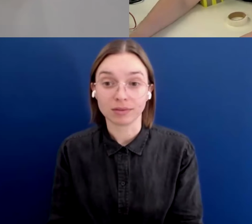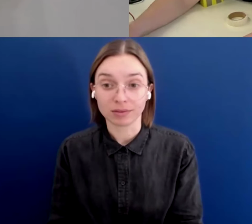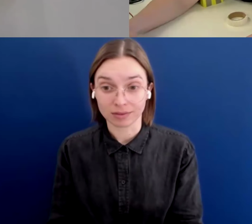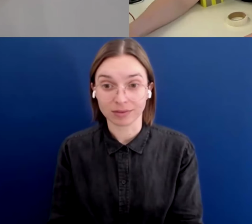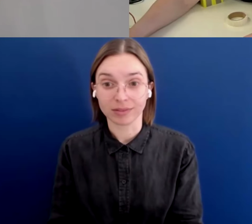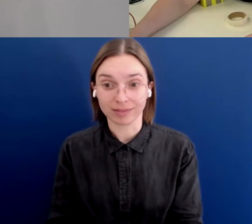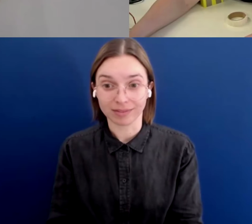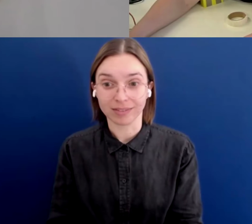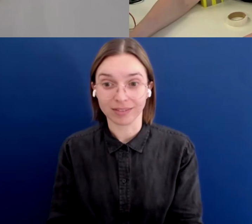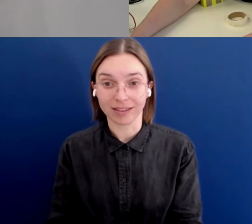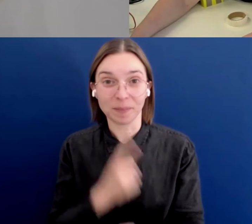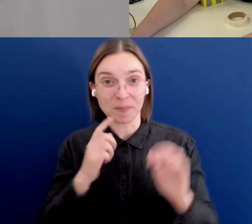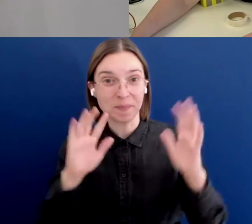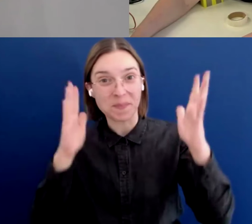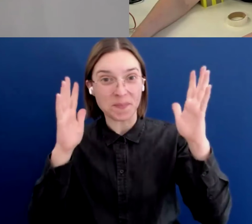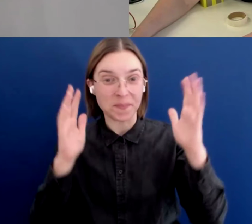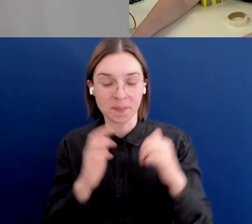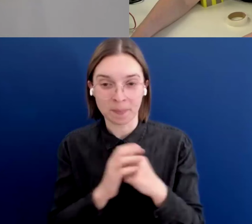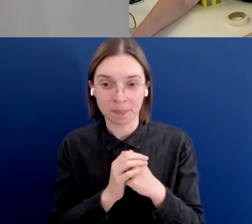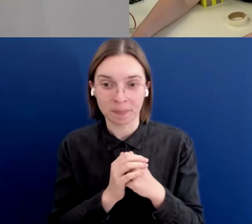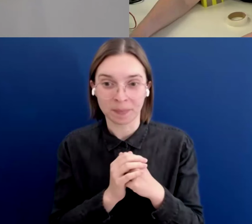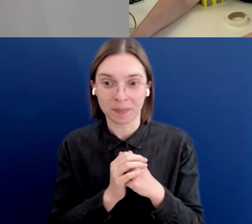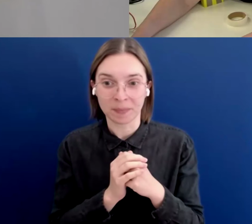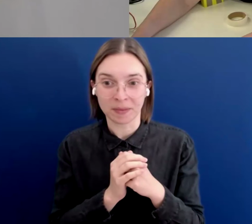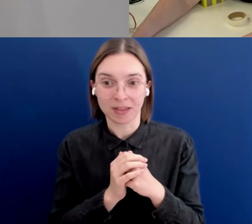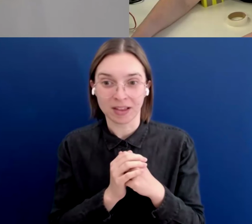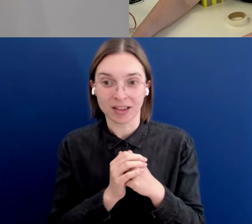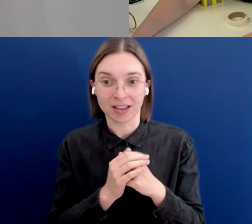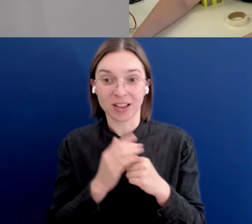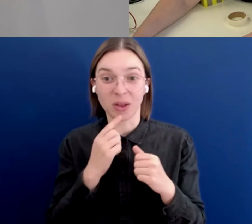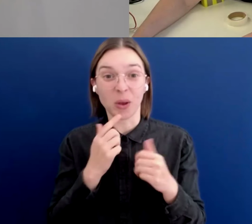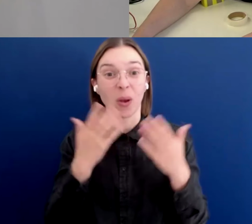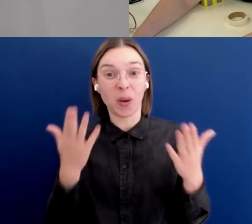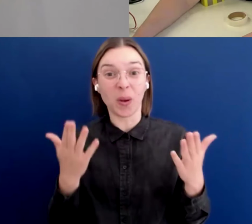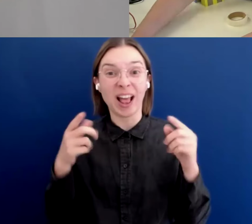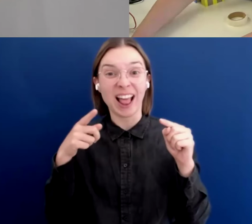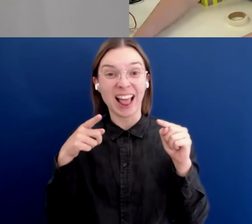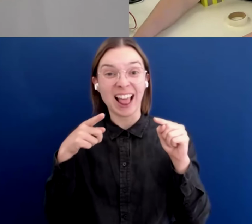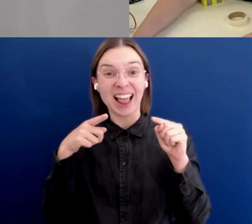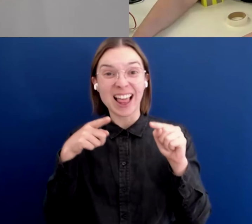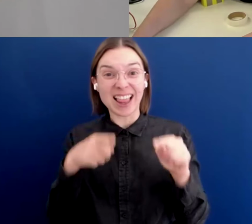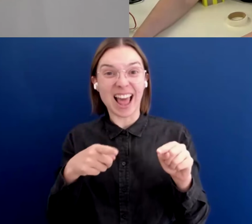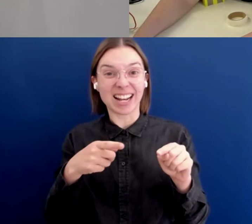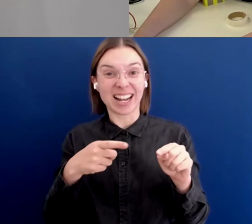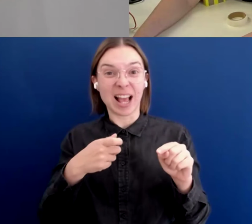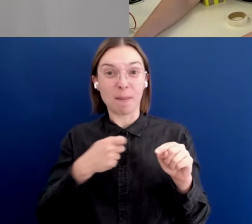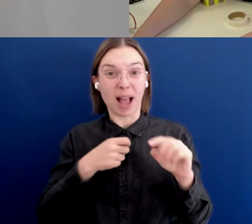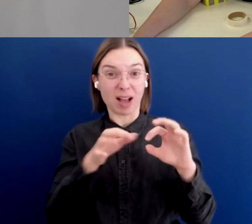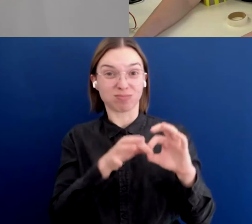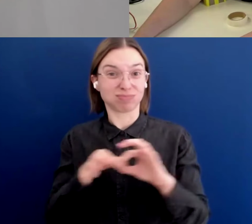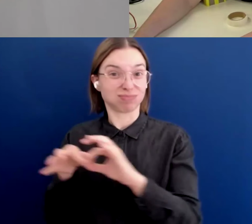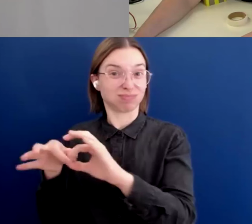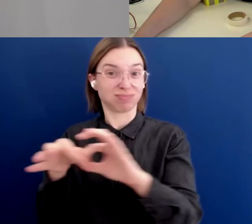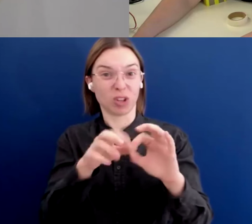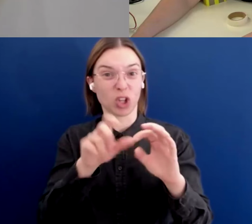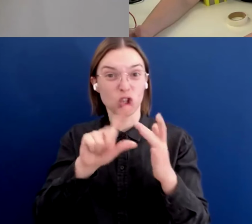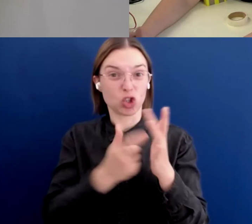Yay. Okay, so this is the circuit that I first started with people with intellectual